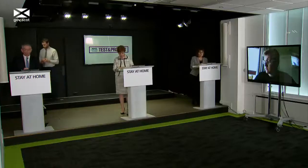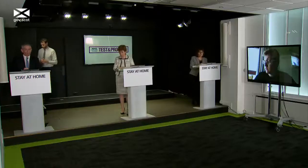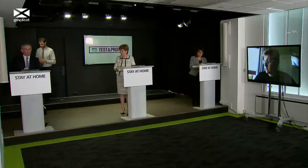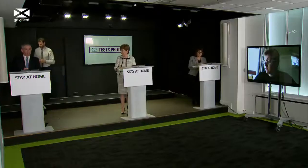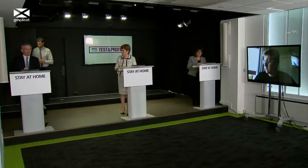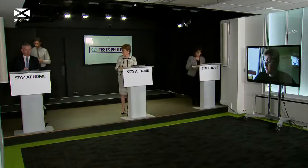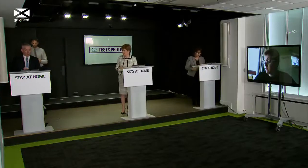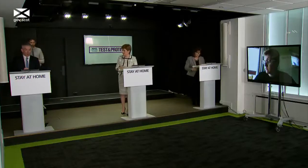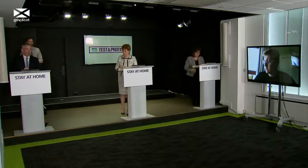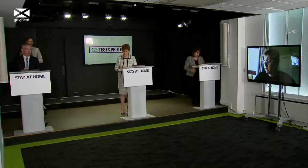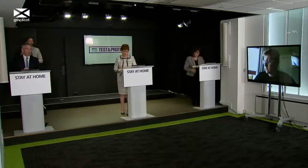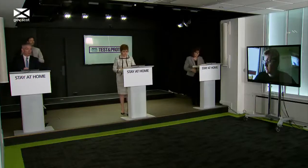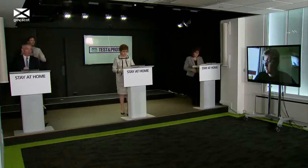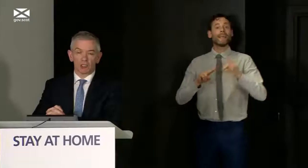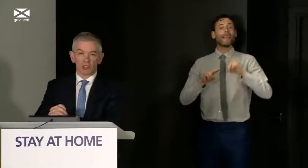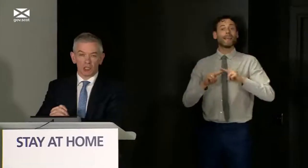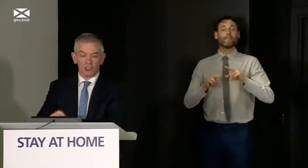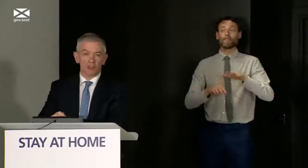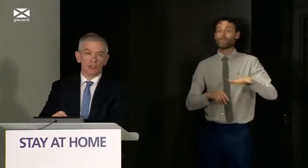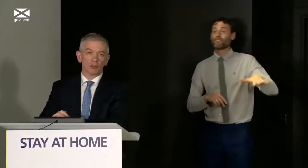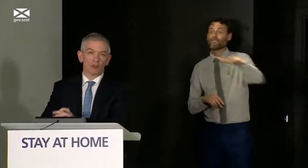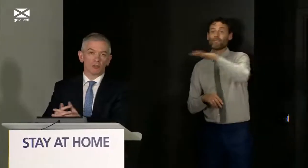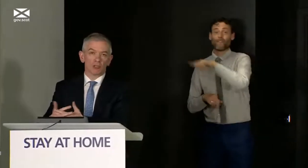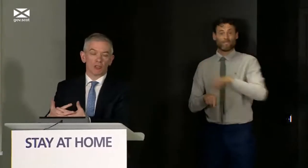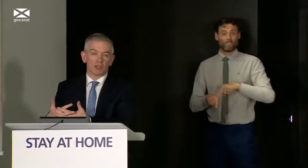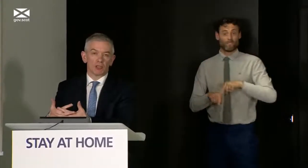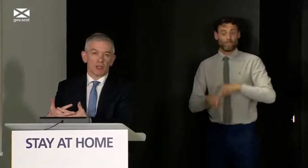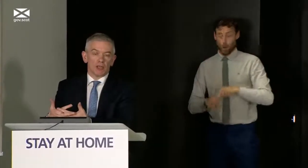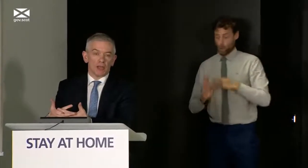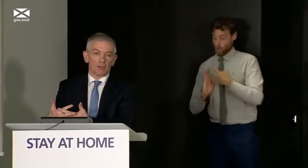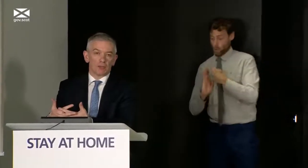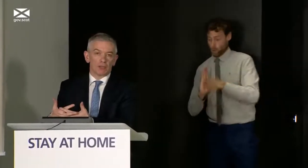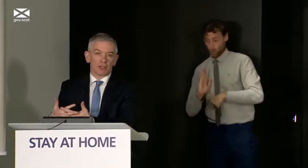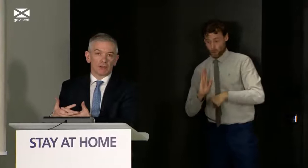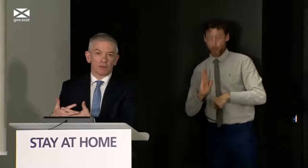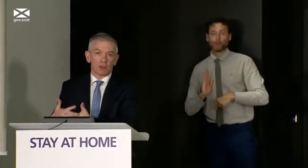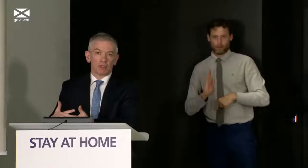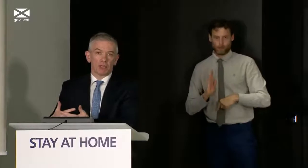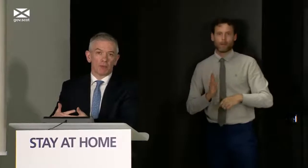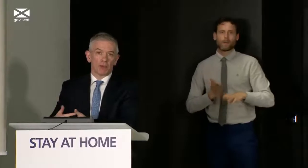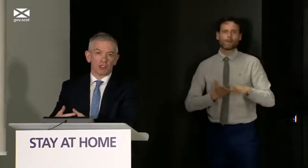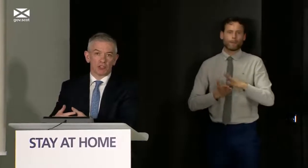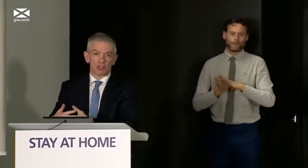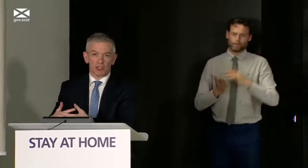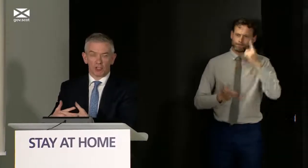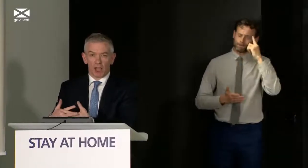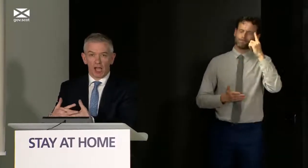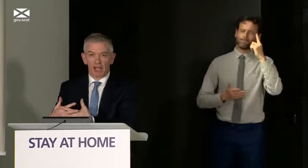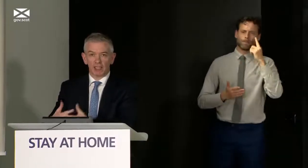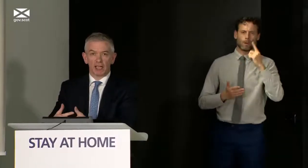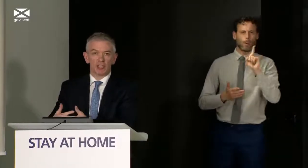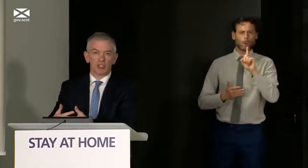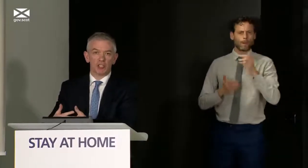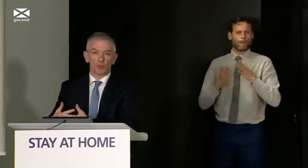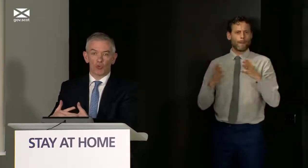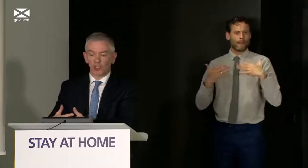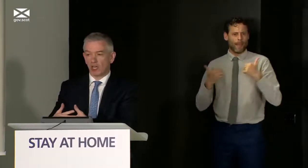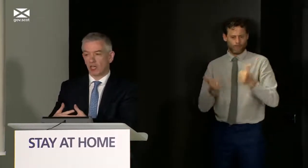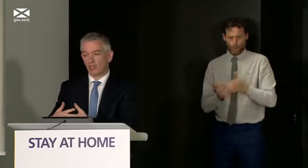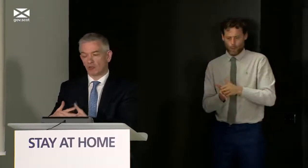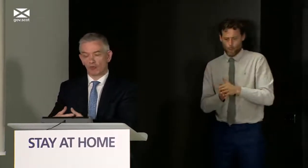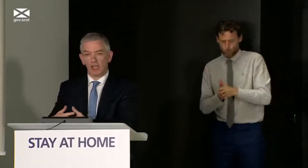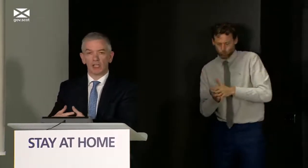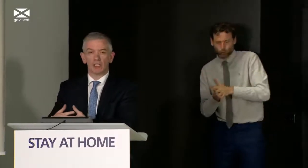the more people stick to the guidance the more people continue to adopt the kind of public health measures the hand hygiene